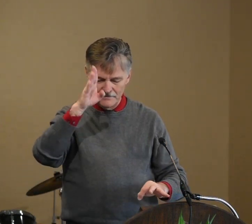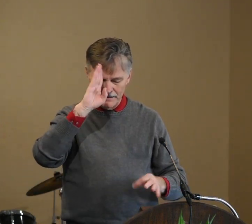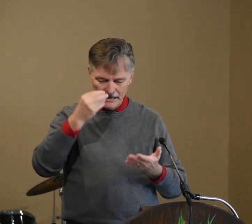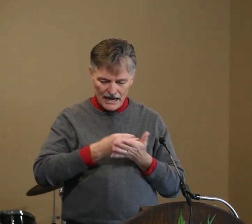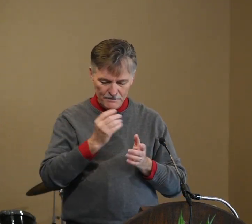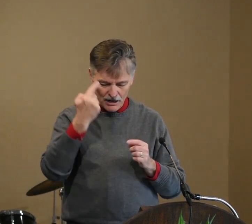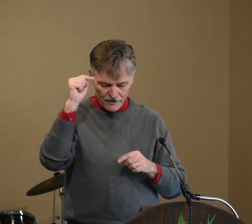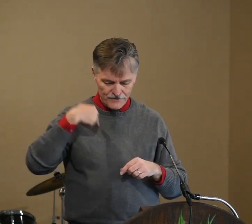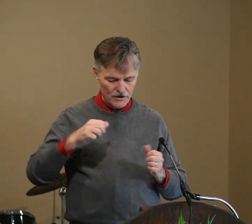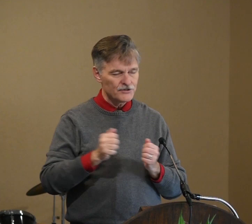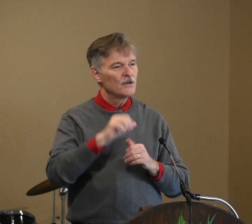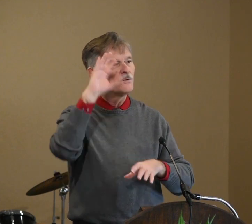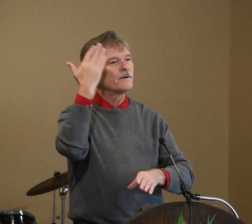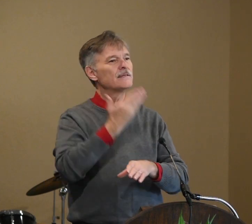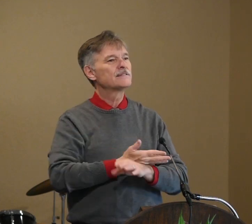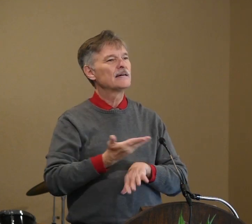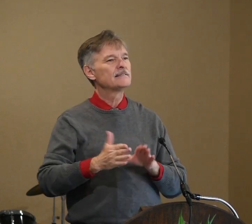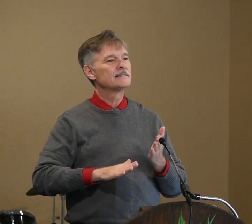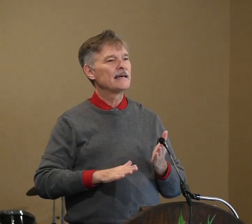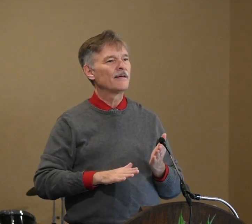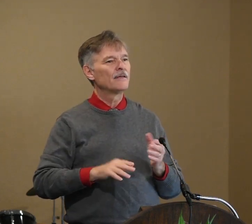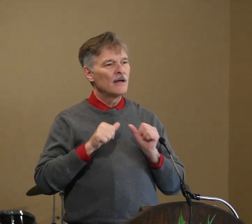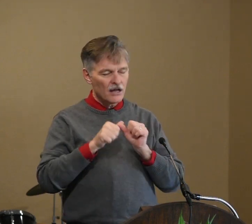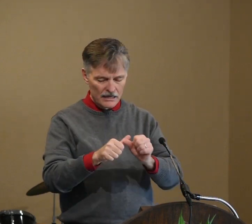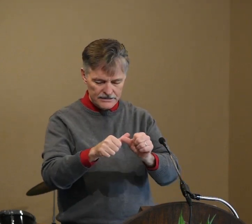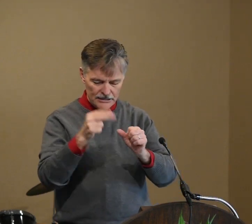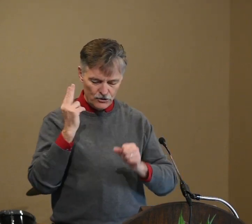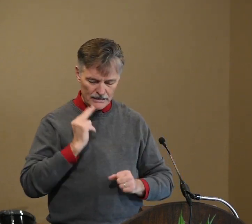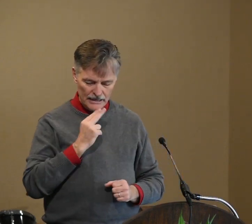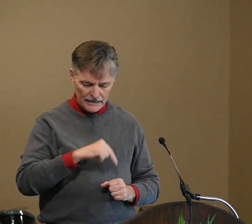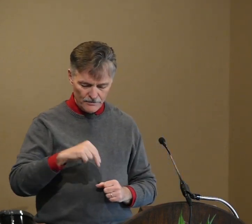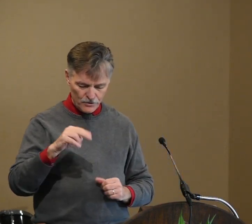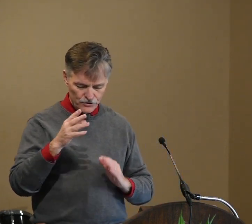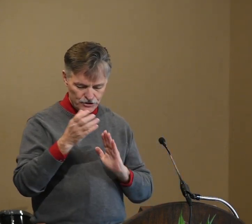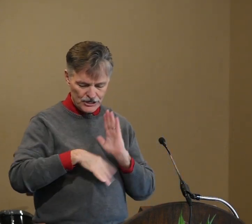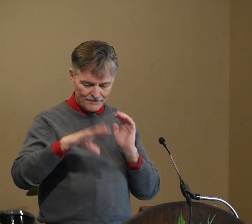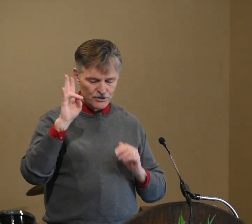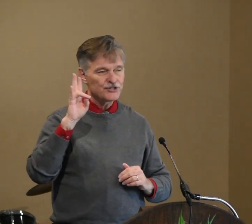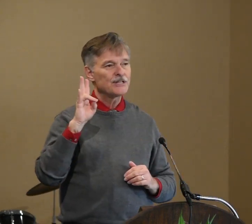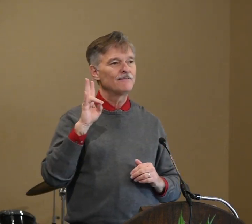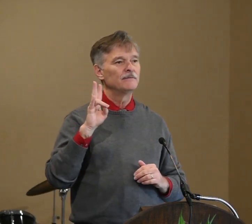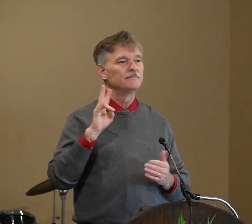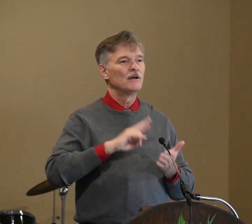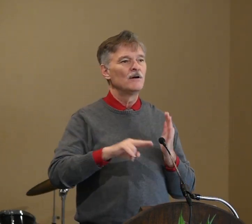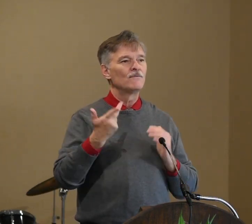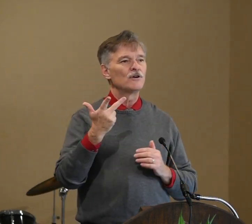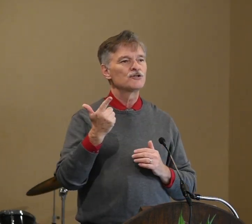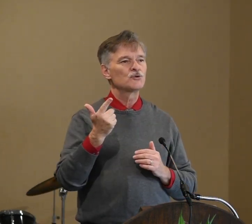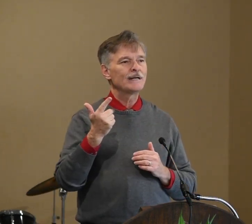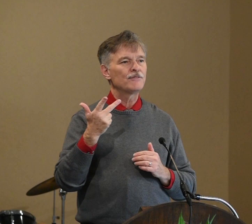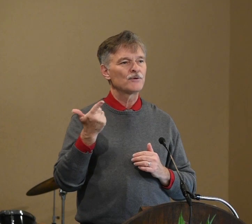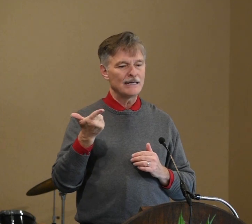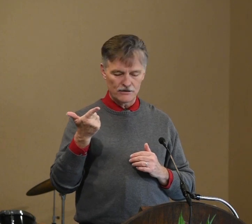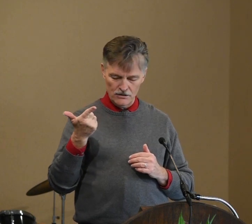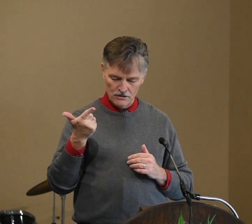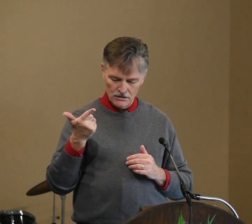that God bought for us with his son's death. Continuing, Hebrews chapter 7, verse 23 and